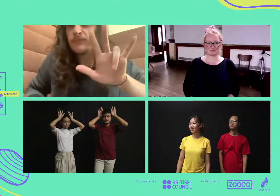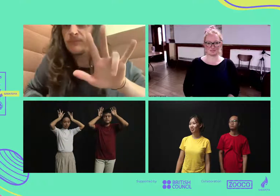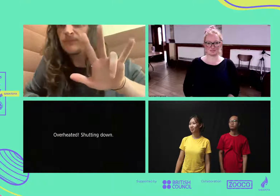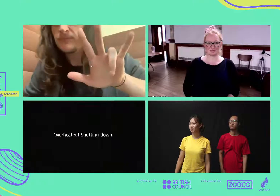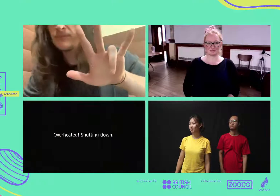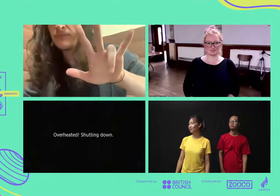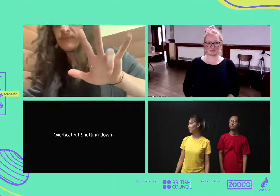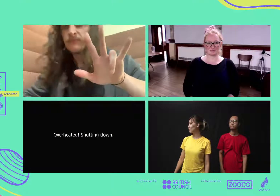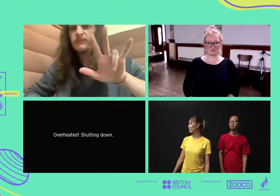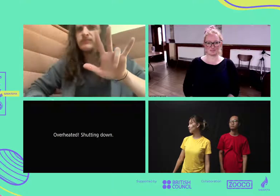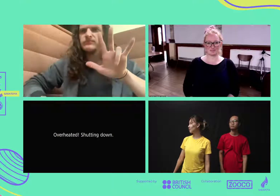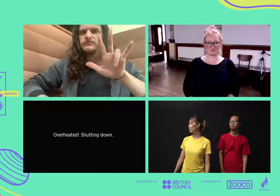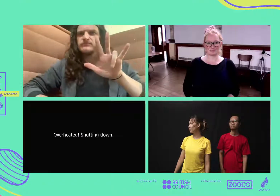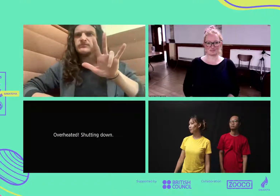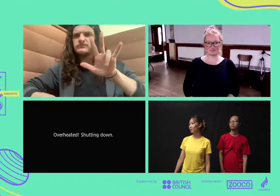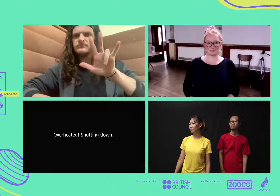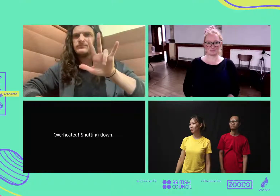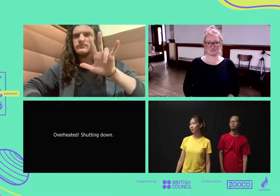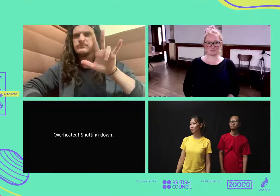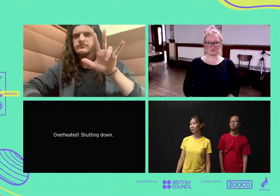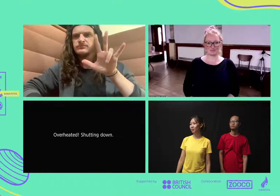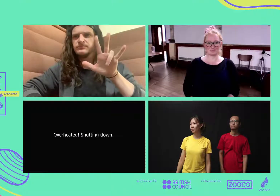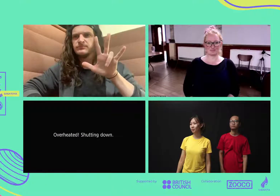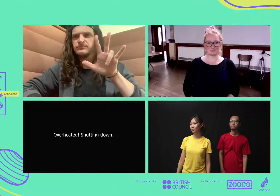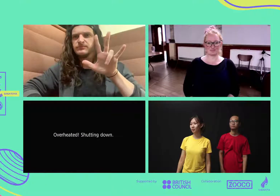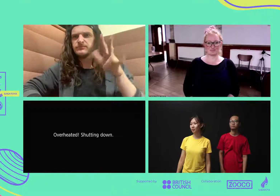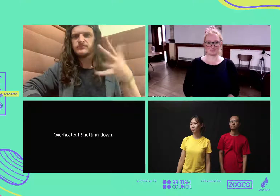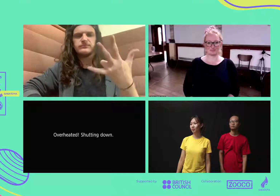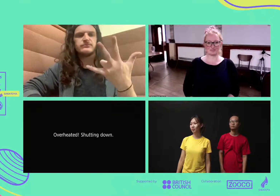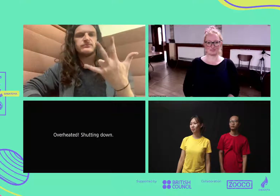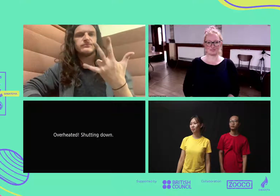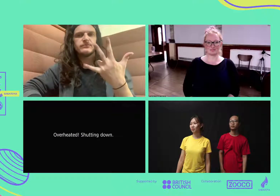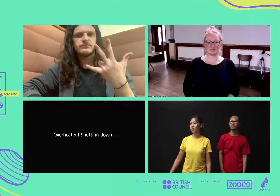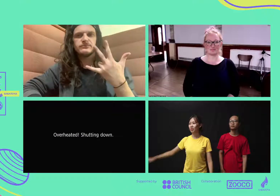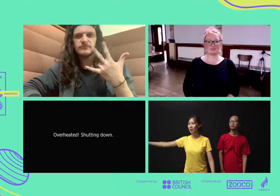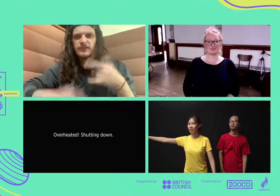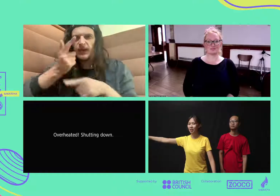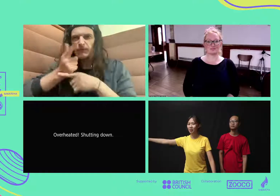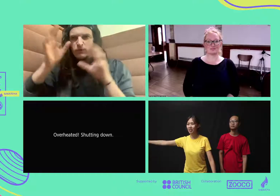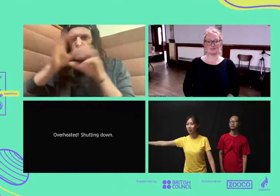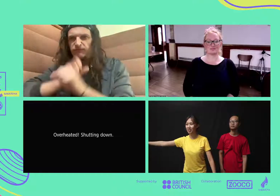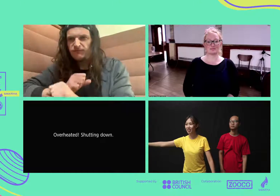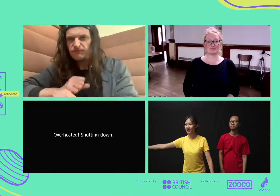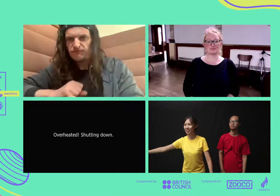Which one of you Indonesian participants had this hand shape?